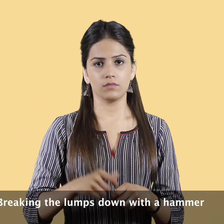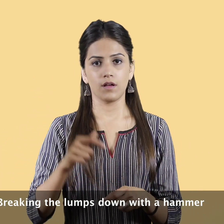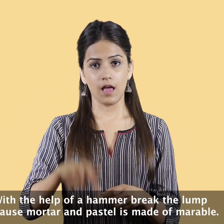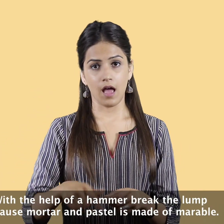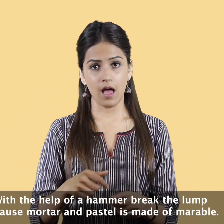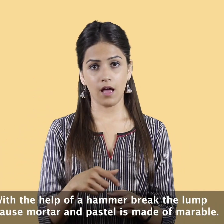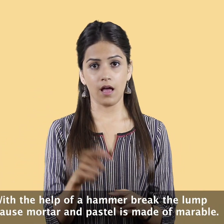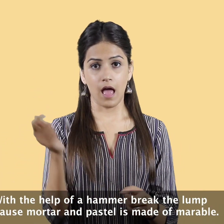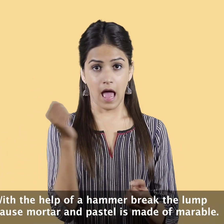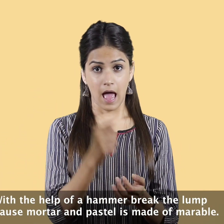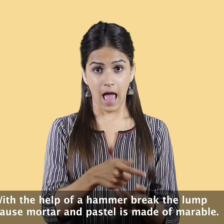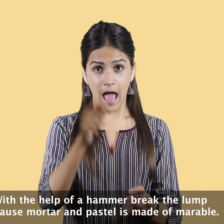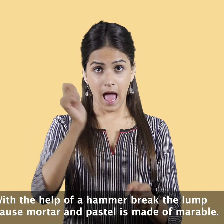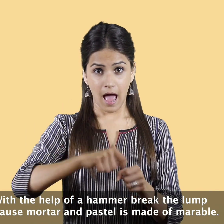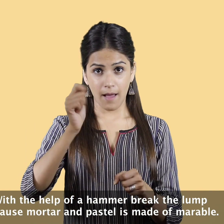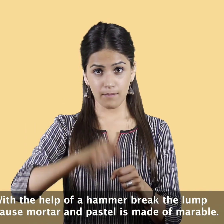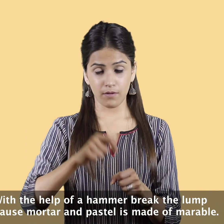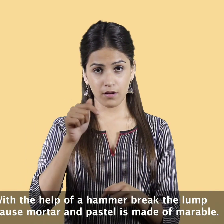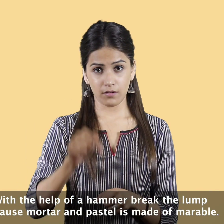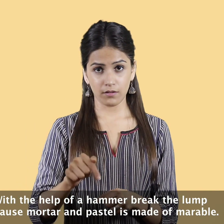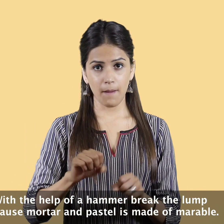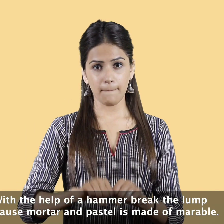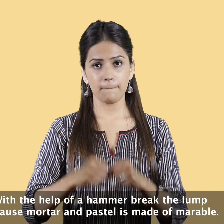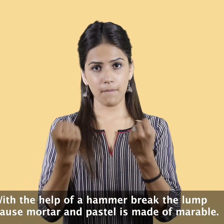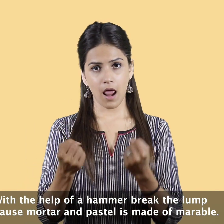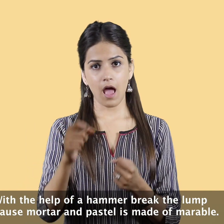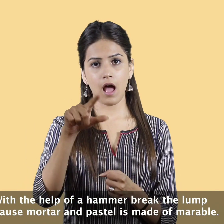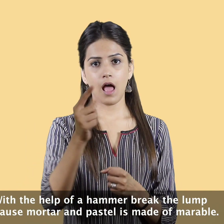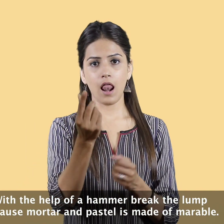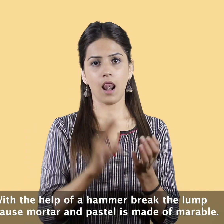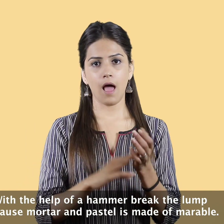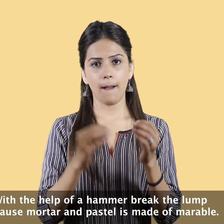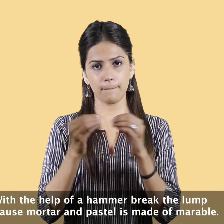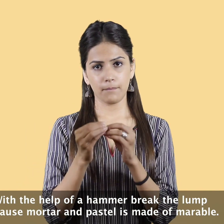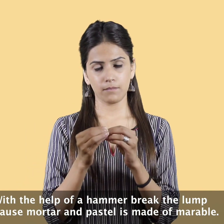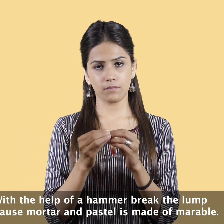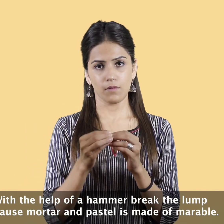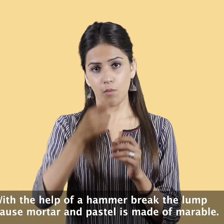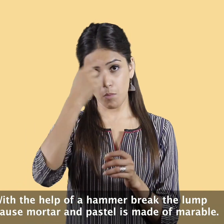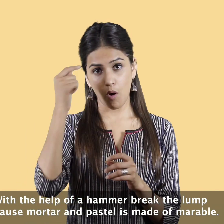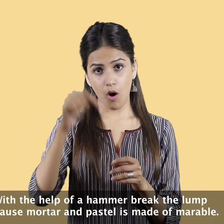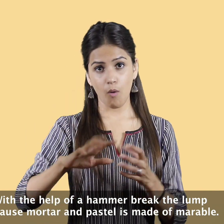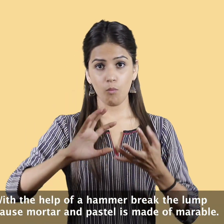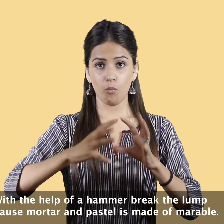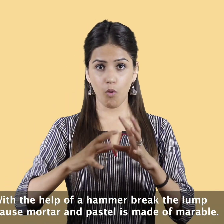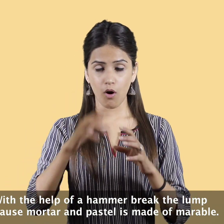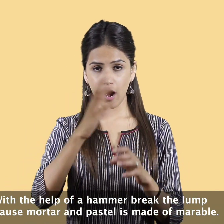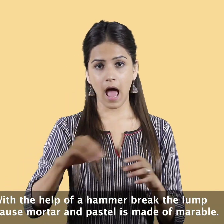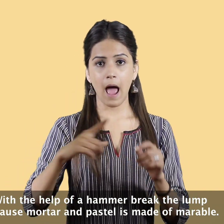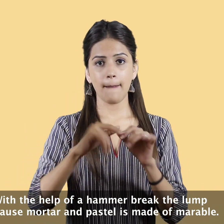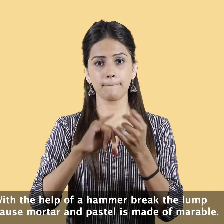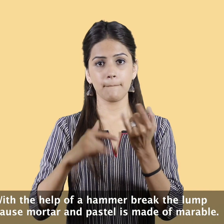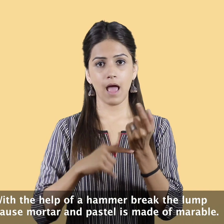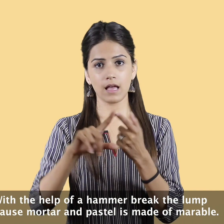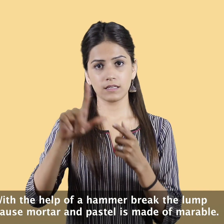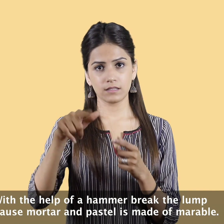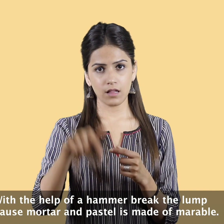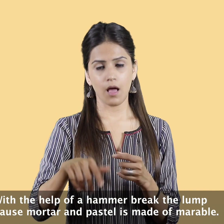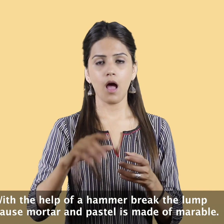With the help of a hammer, break the lump because mortar and pestle is made of marble.